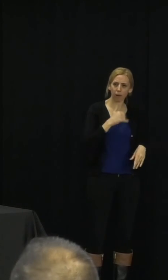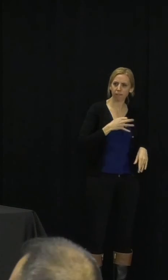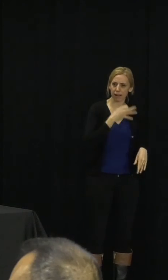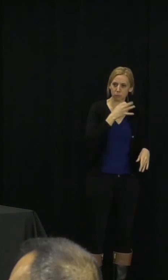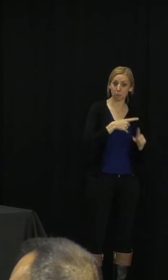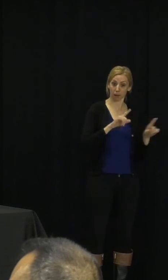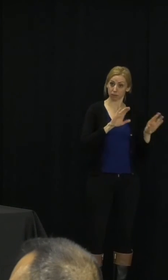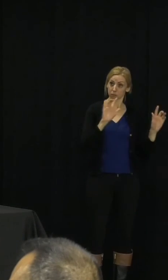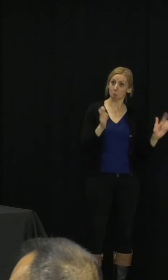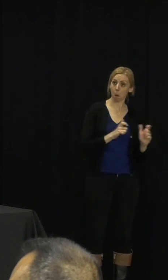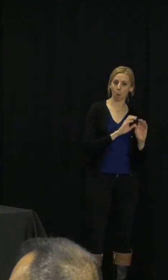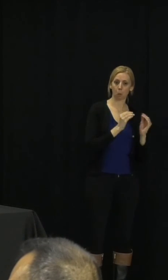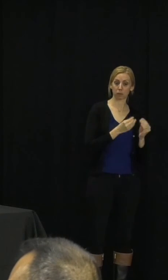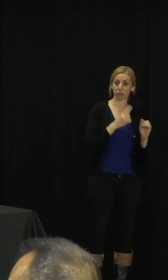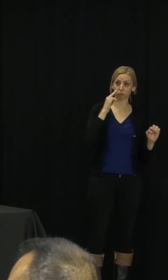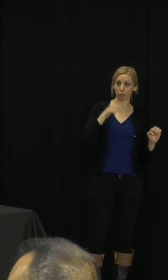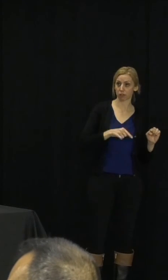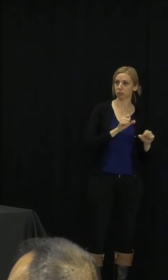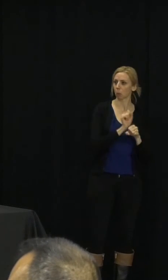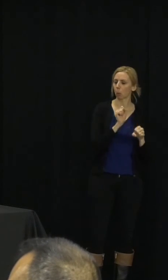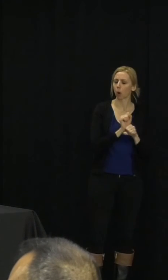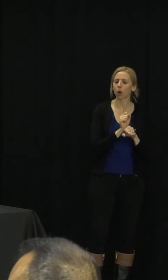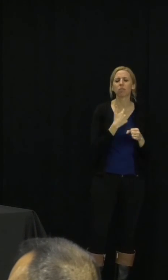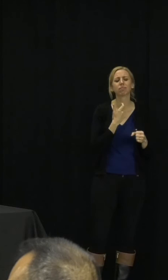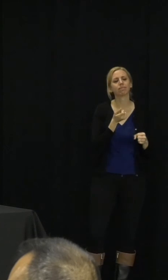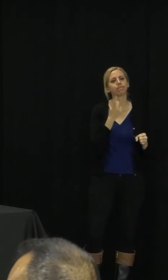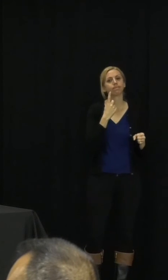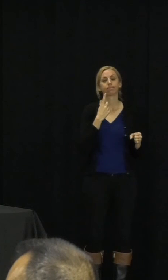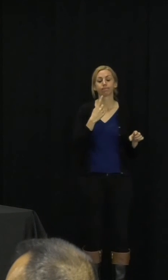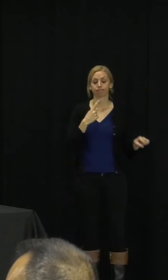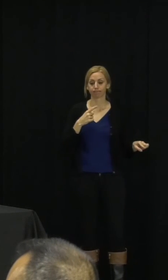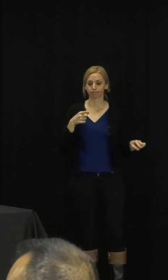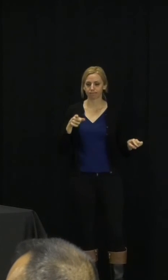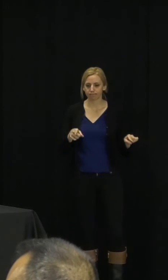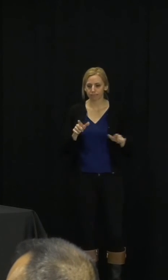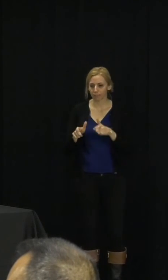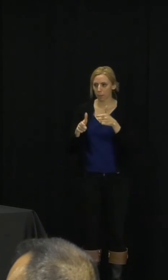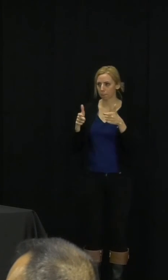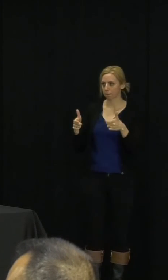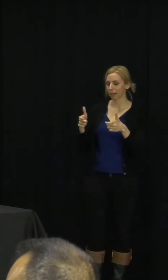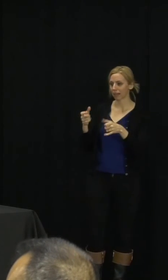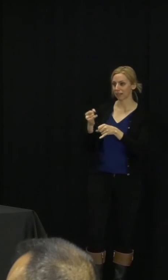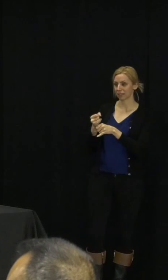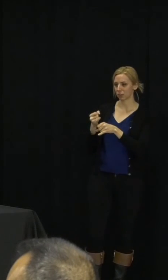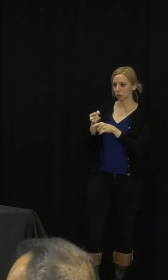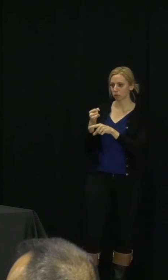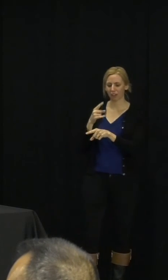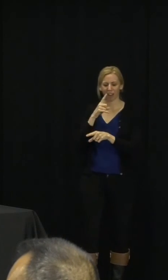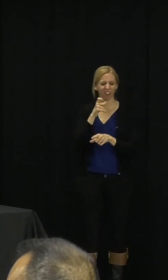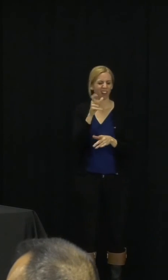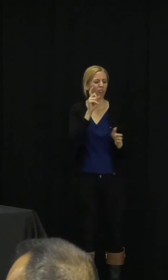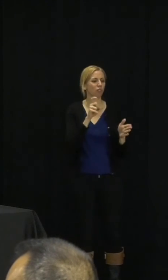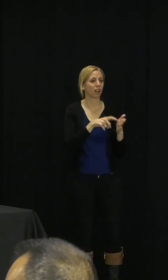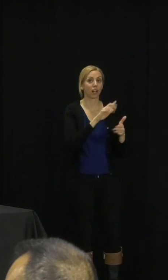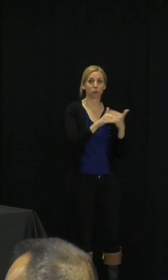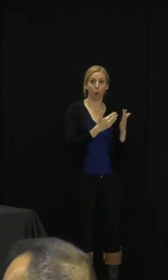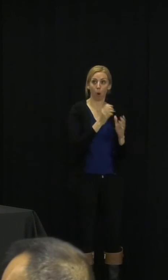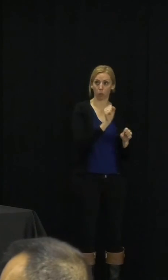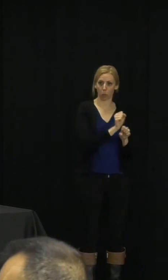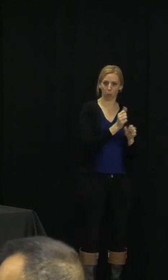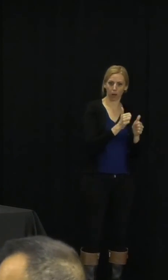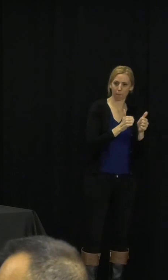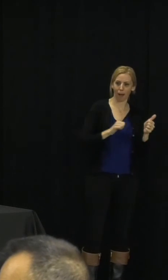And one of the questions I asked, to which everyone blanched, was, why don't we create a Department of Health,